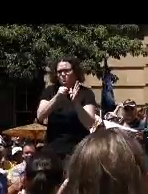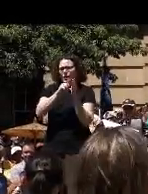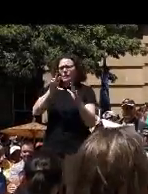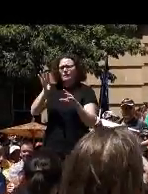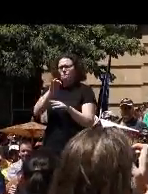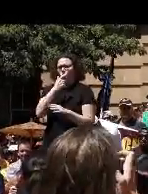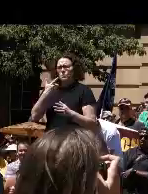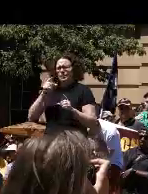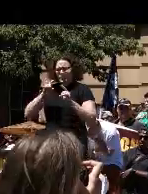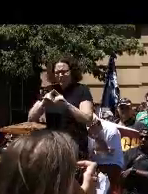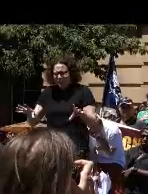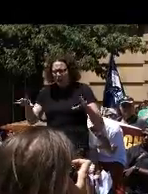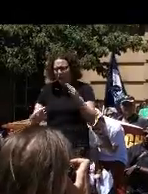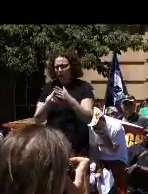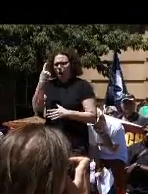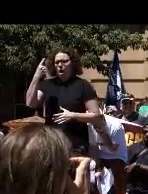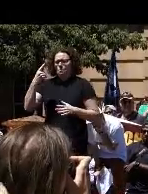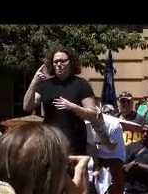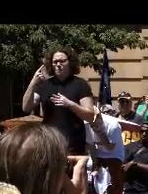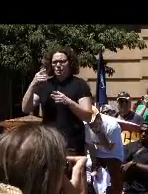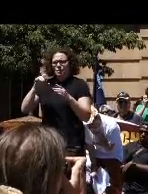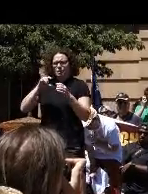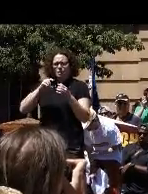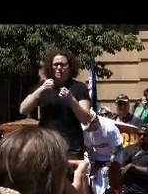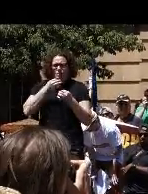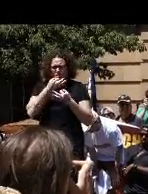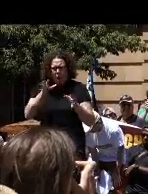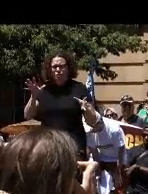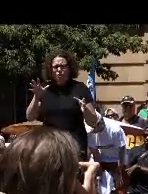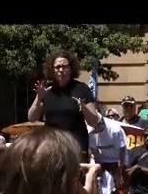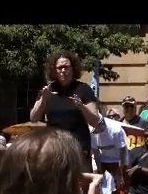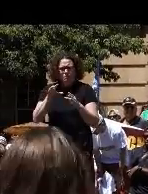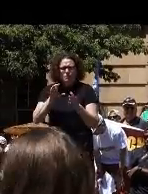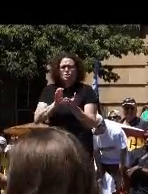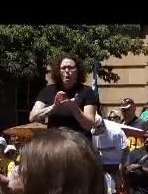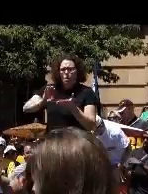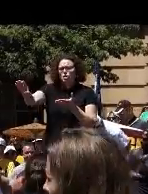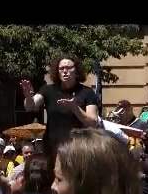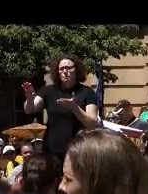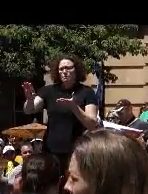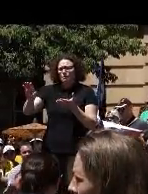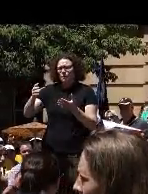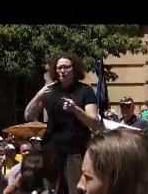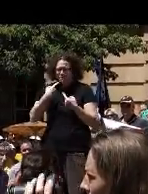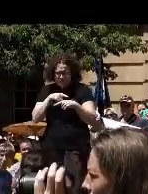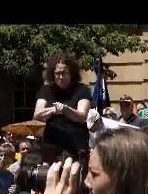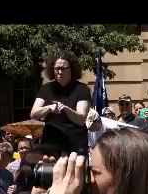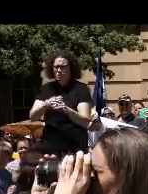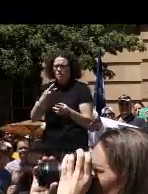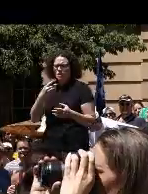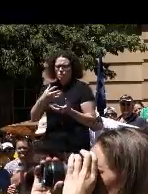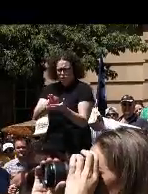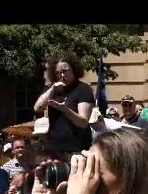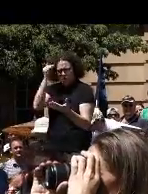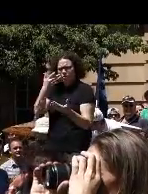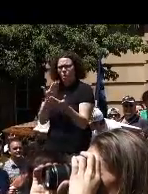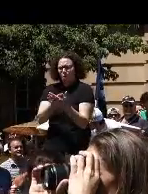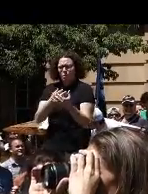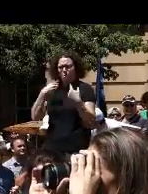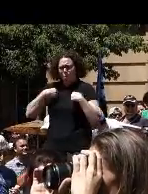startup scholarship that students on welfare can receive. He's going to force students on welfare on